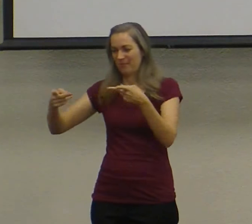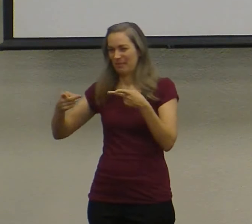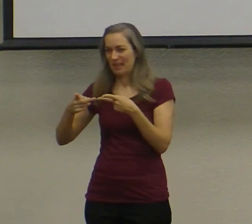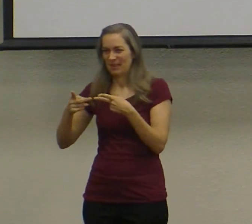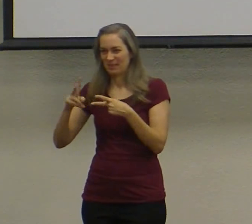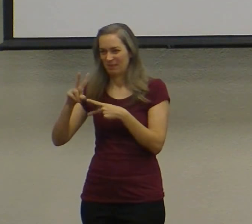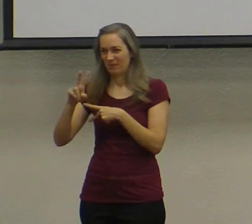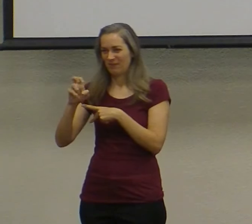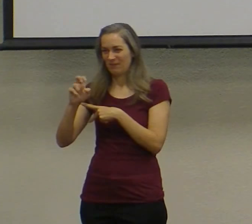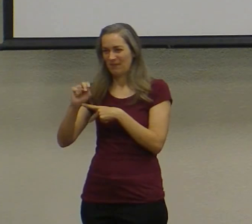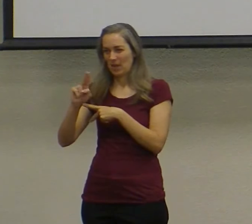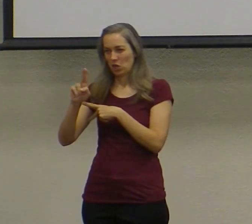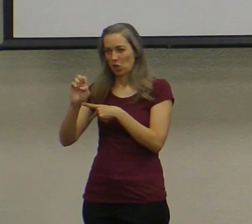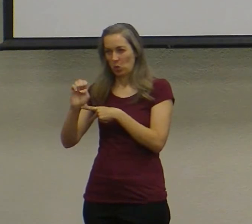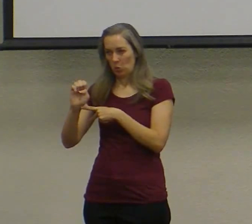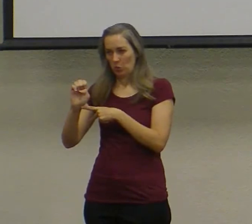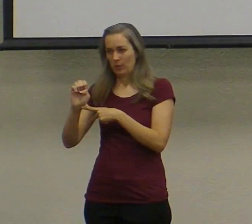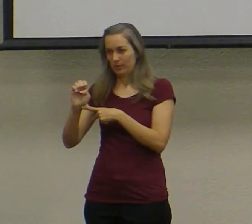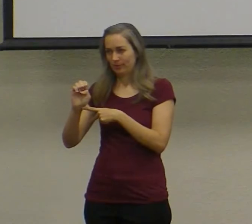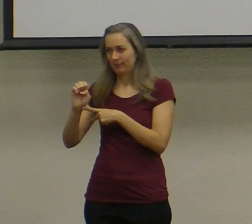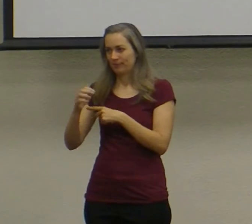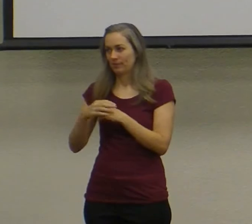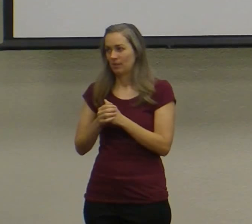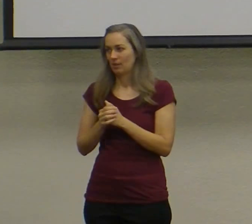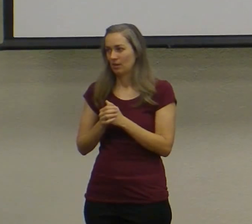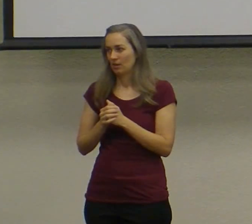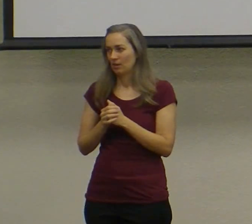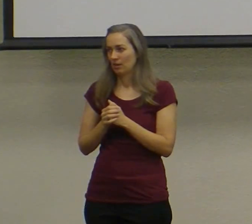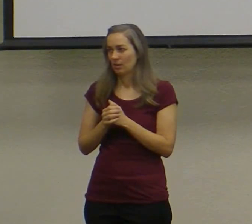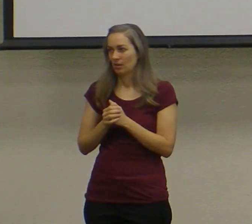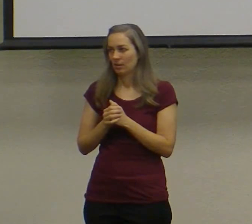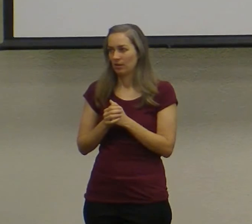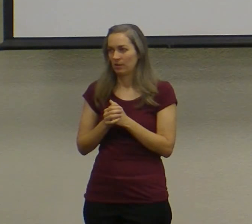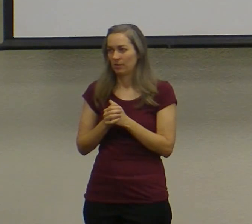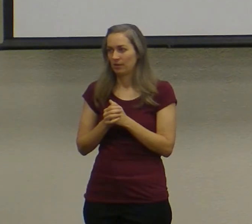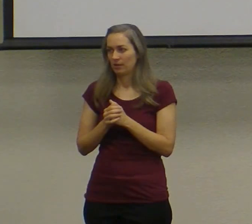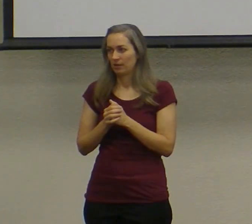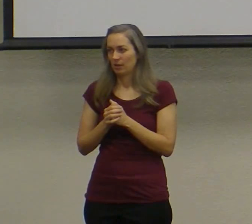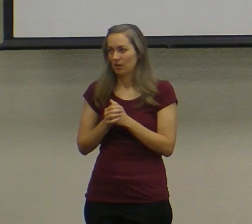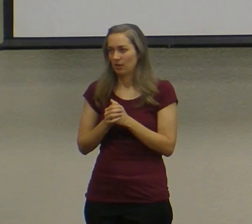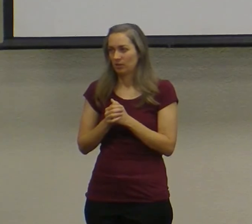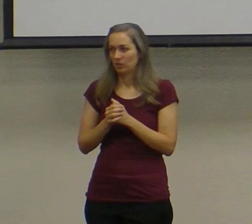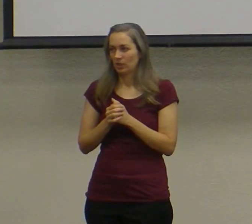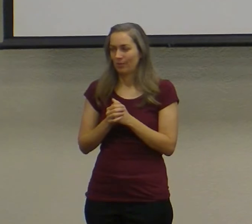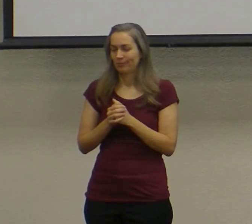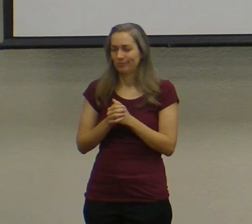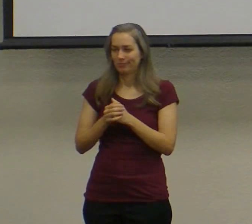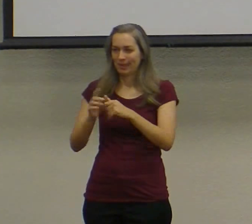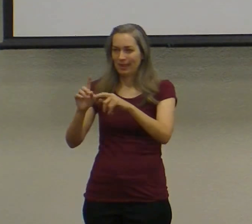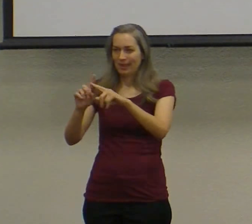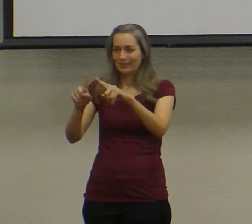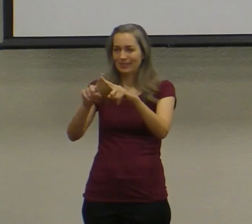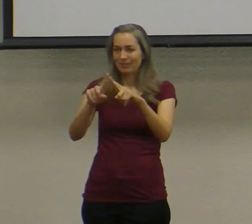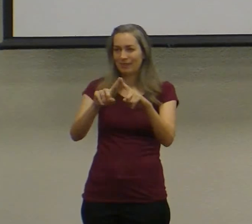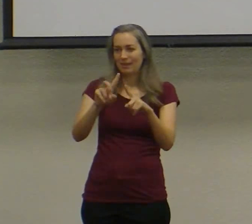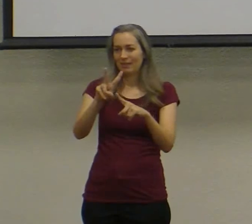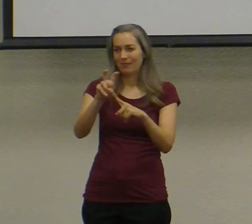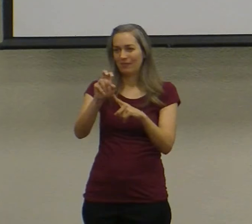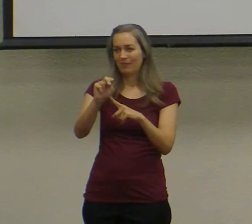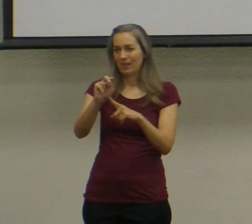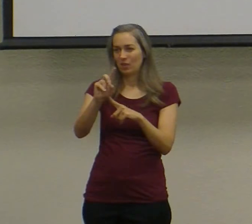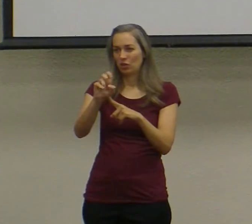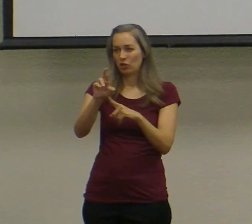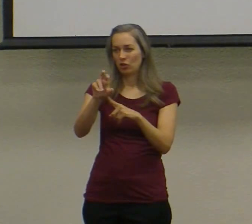in the city came out. So you had people from let's say the city of Turl, different vendors, right? Medicaid type stuff. And